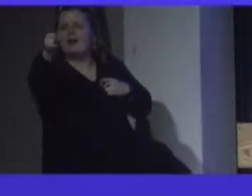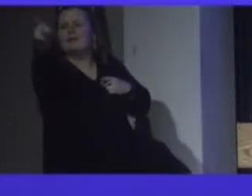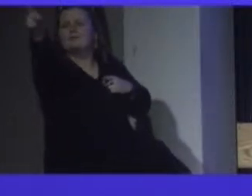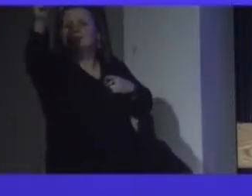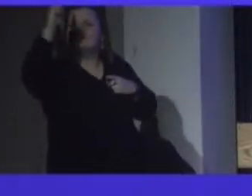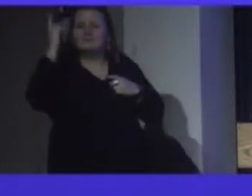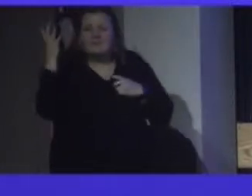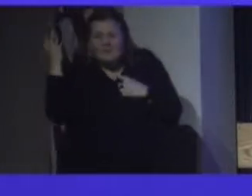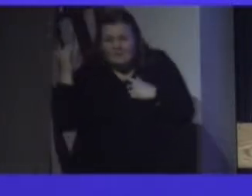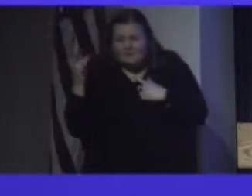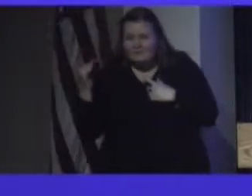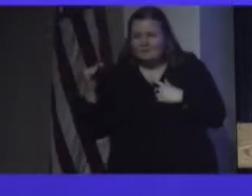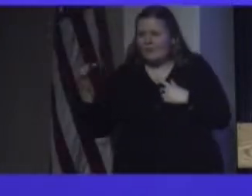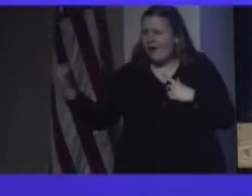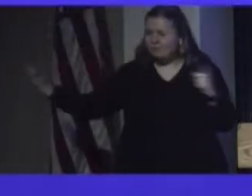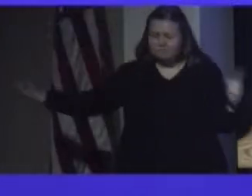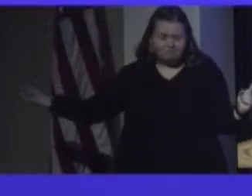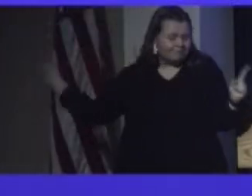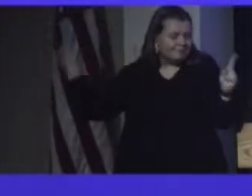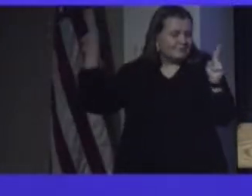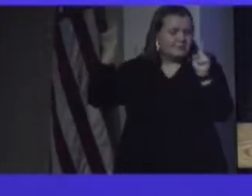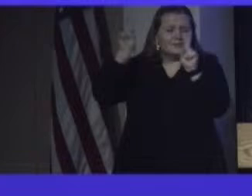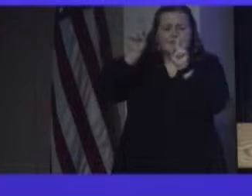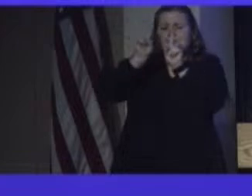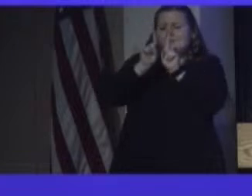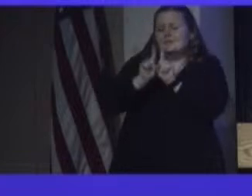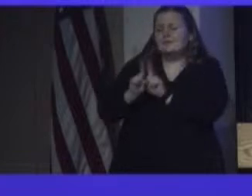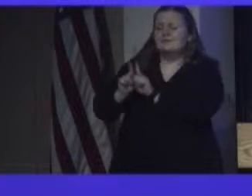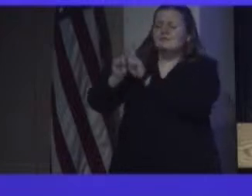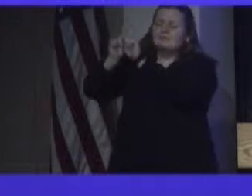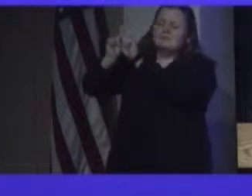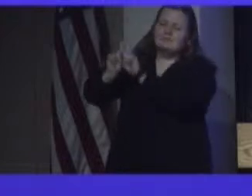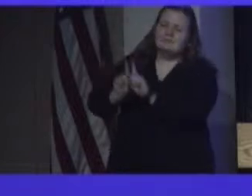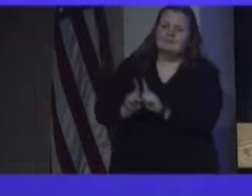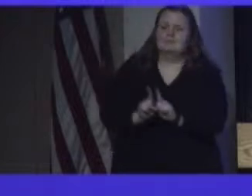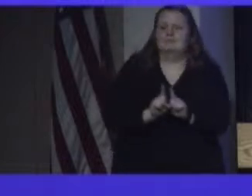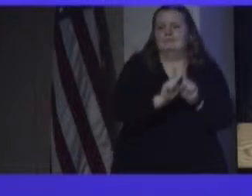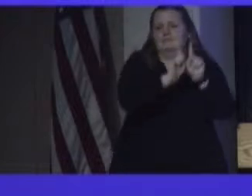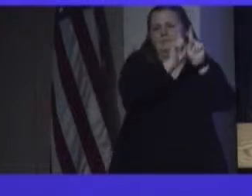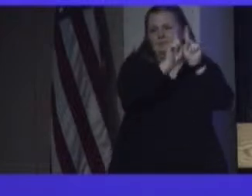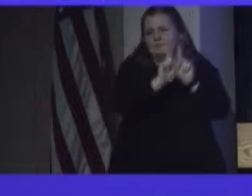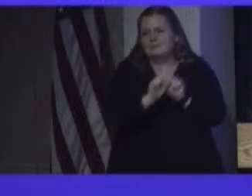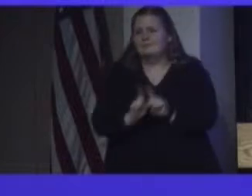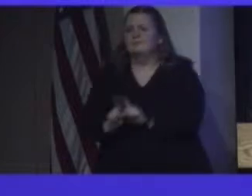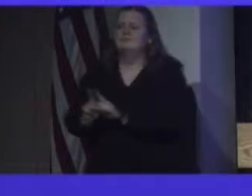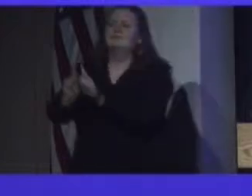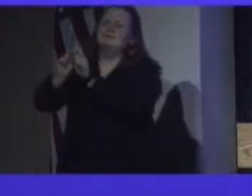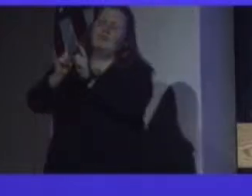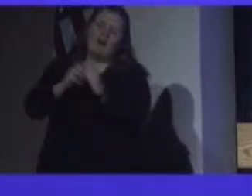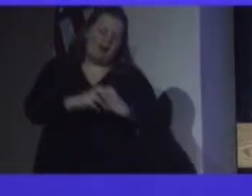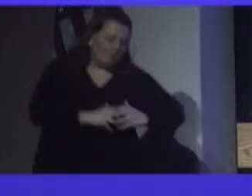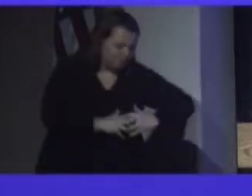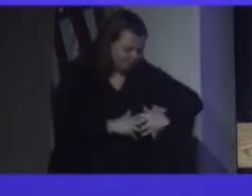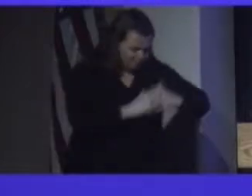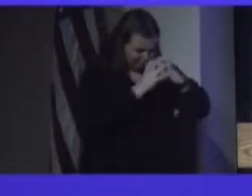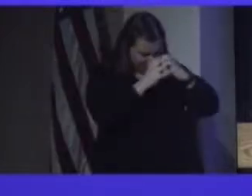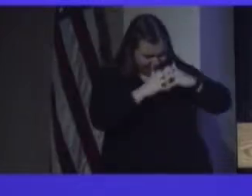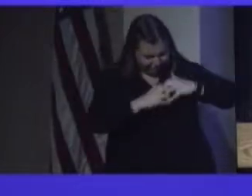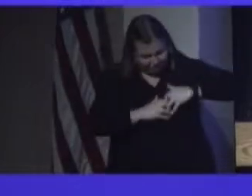ocean just to be with you and fix what